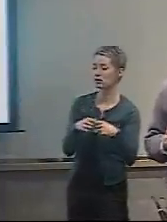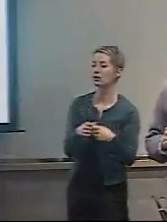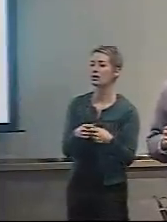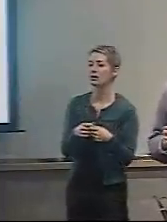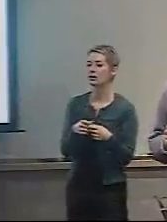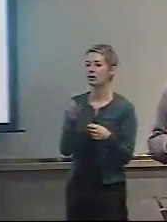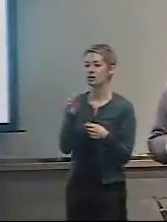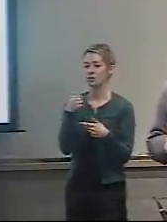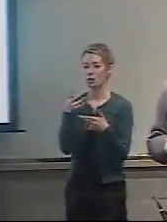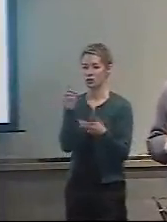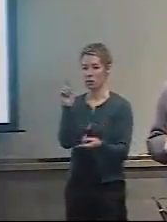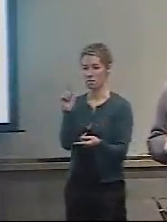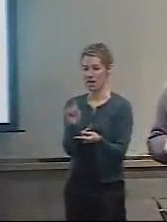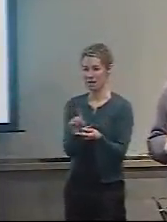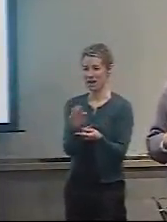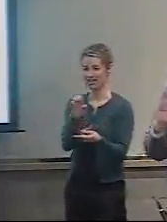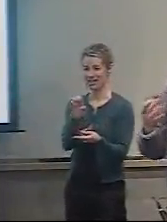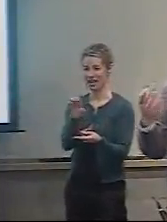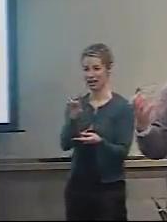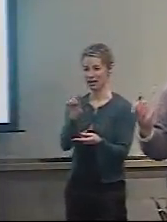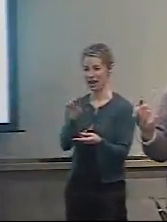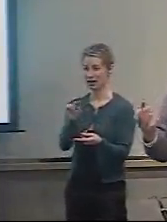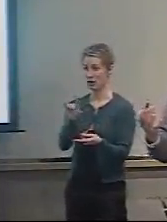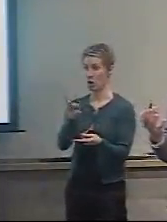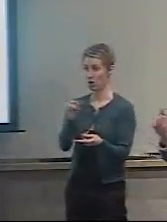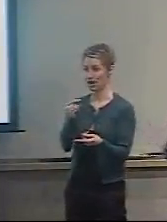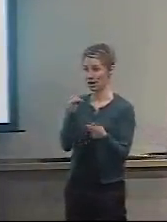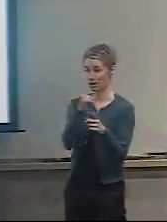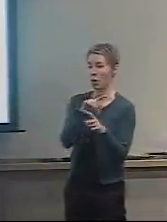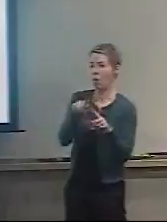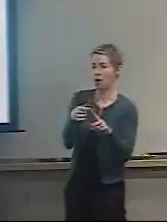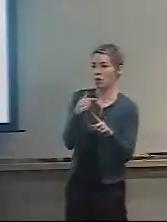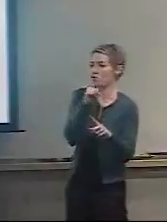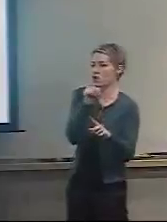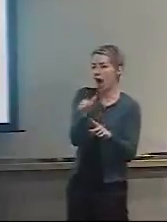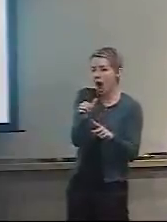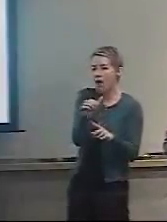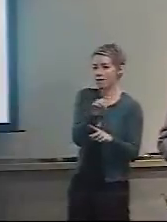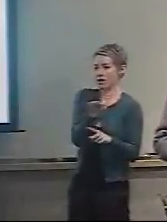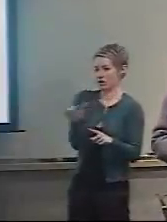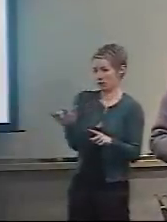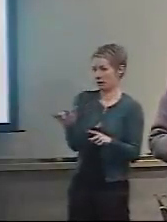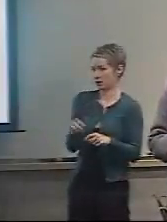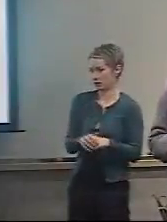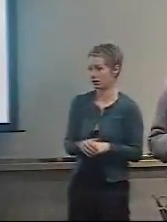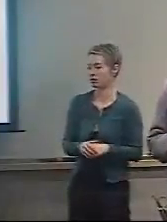So we'd want to minimize encoding complexity when we're not signing, or not fingerspelling.